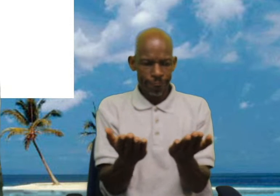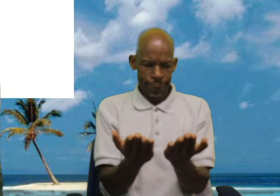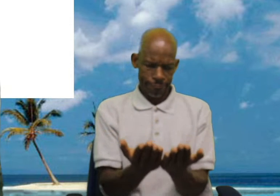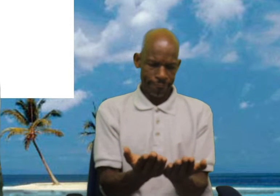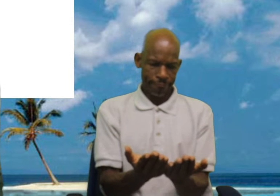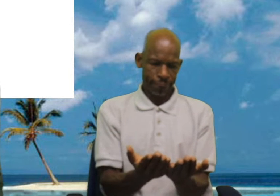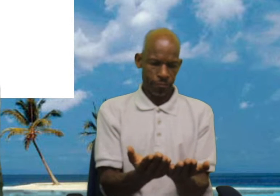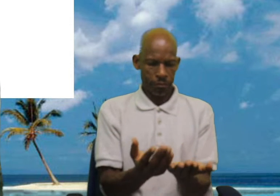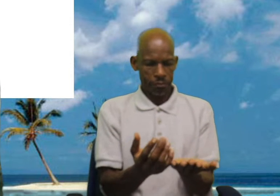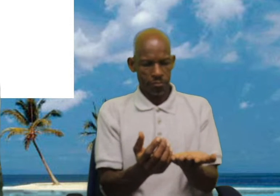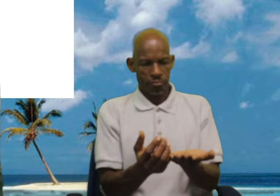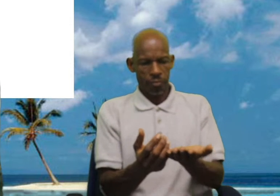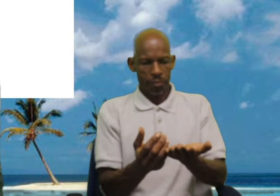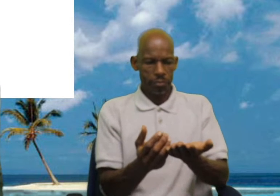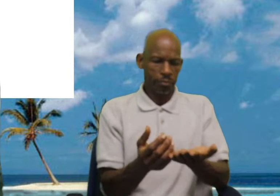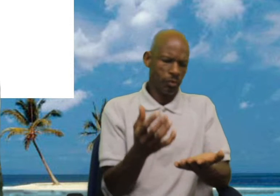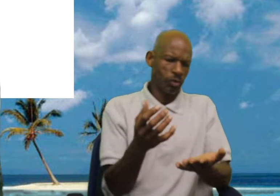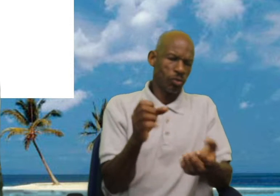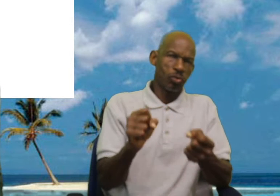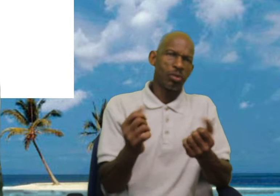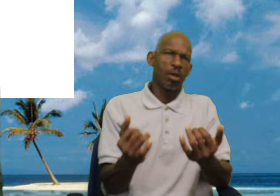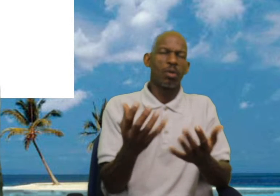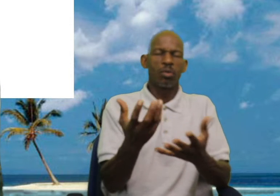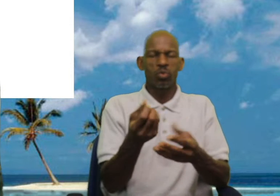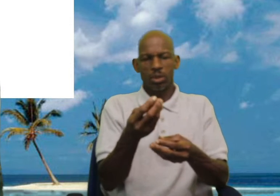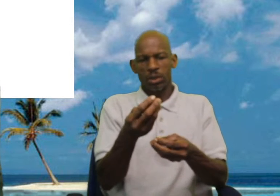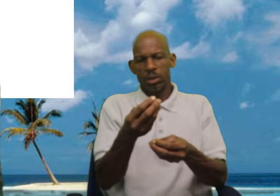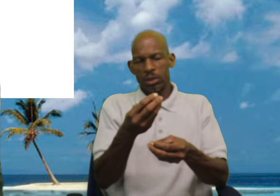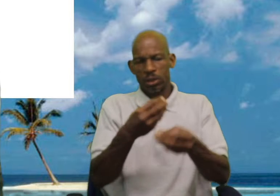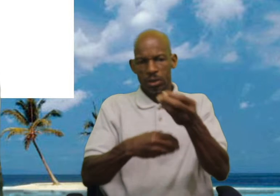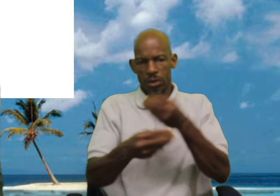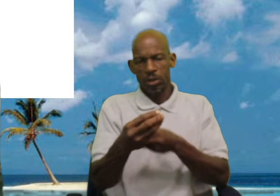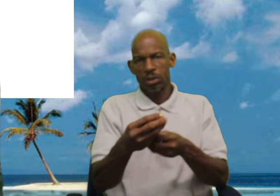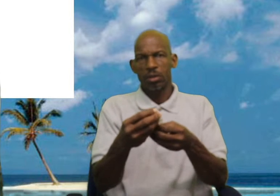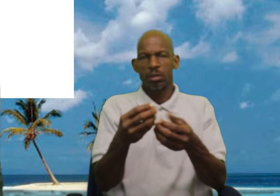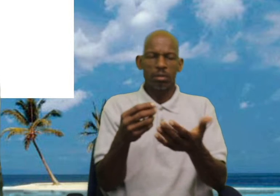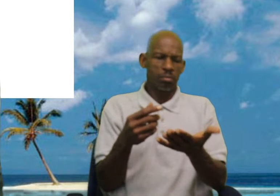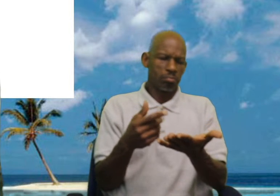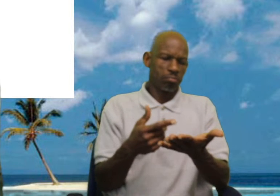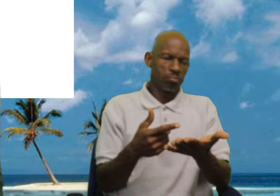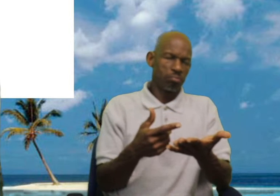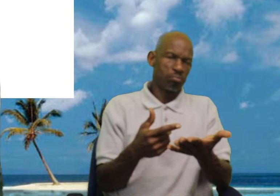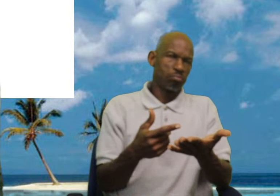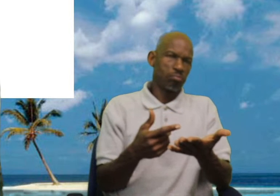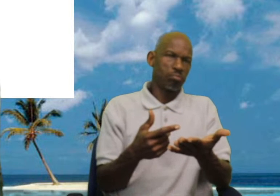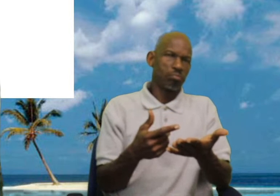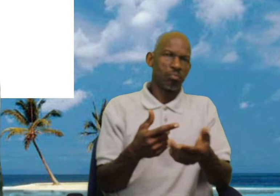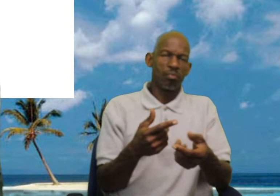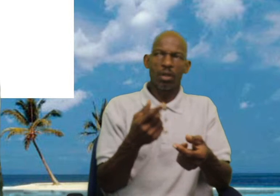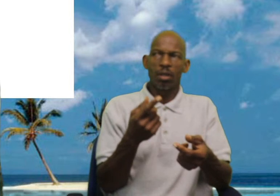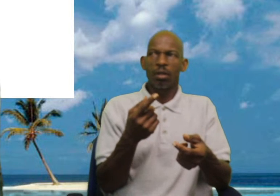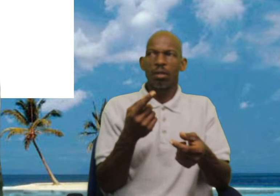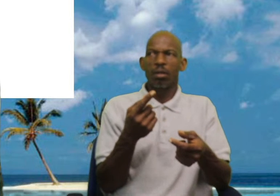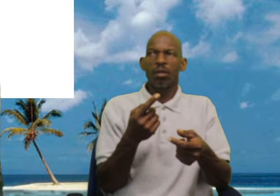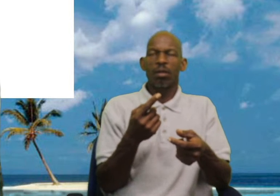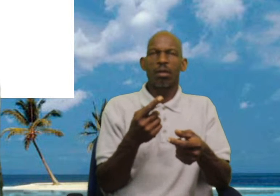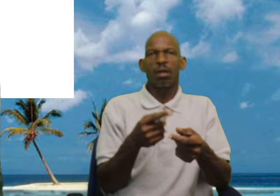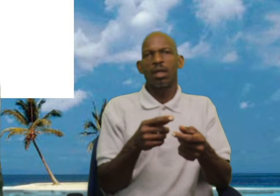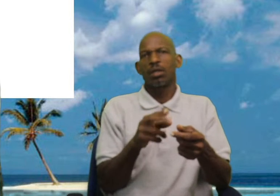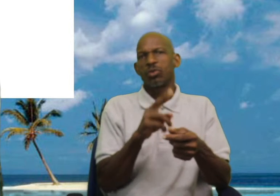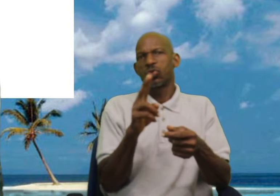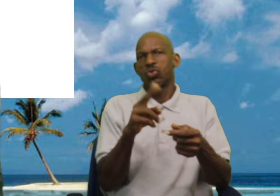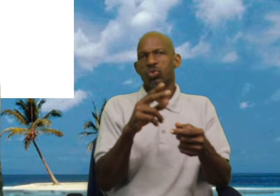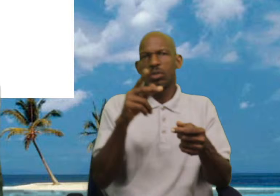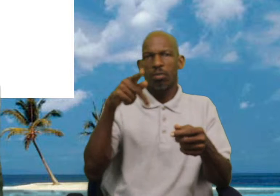and I want to change that subject to and put a pronoun.